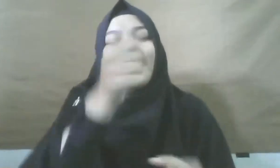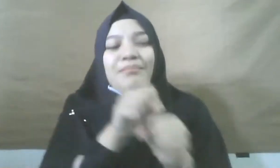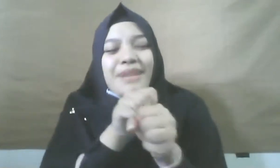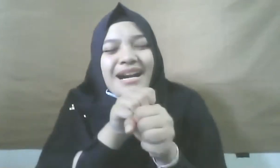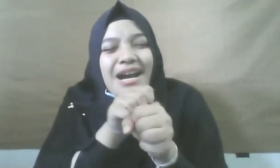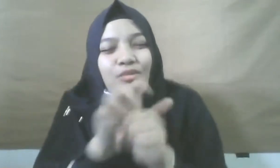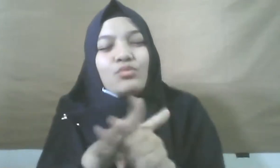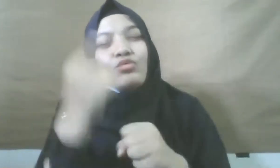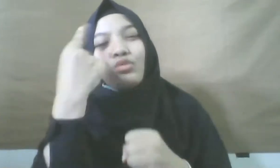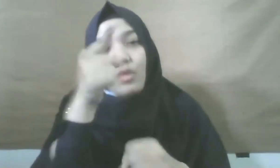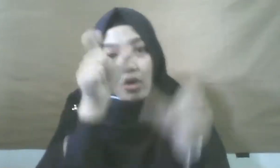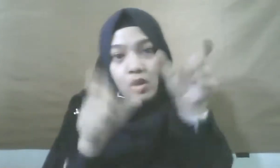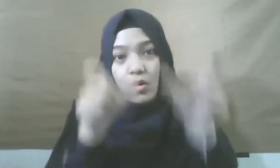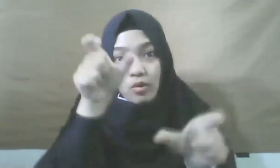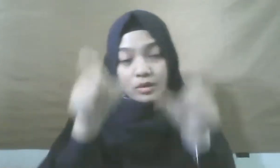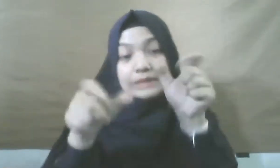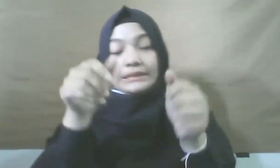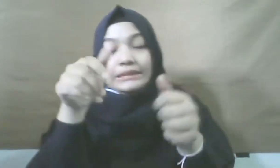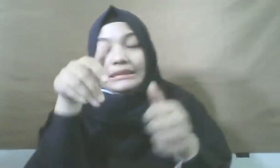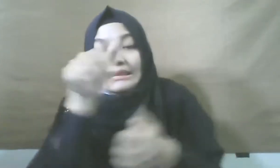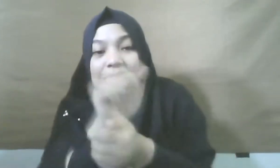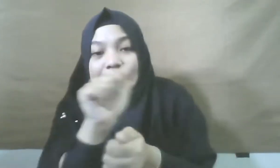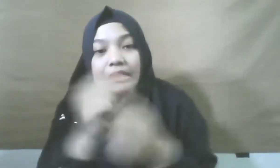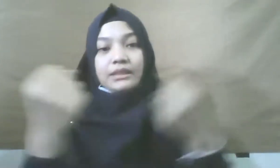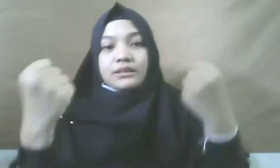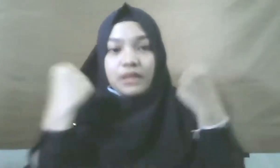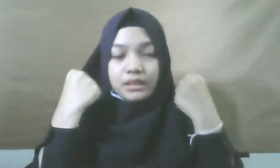think those medical workers are there